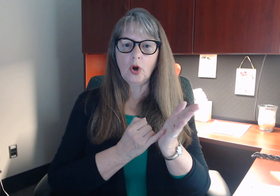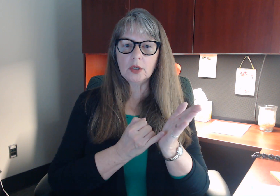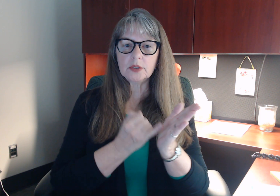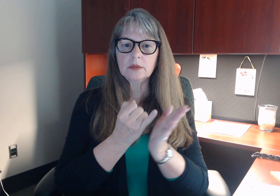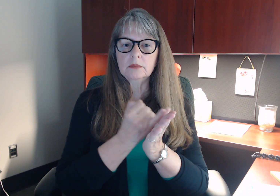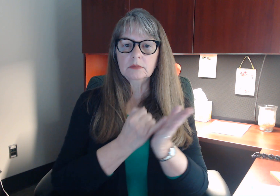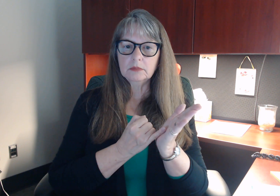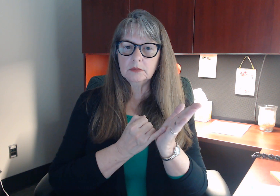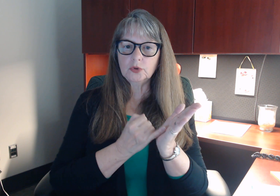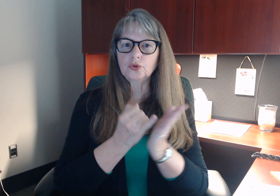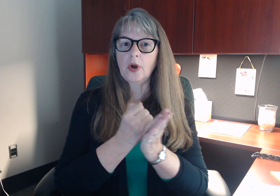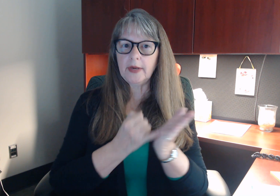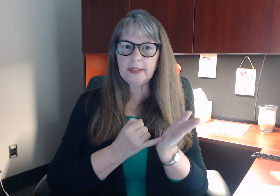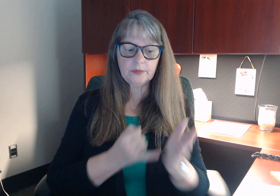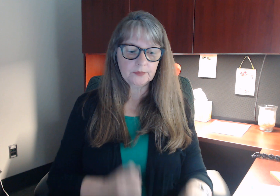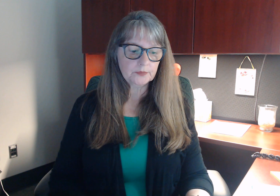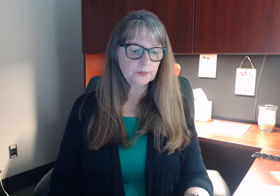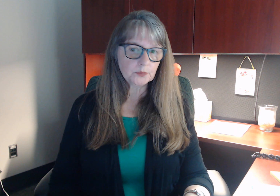art, drawing.